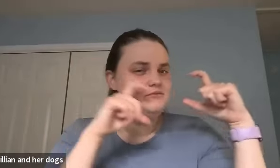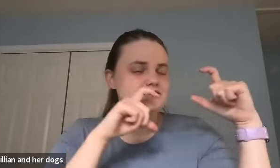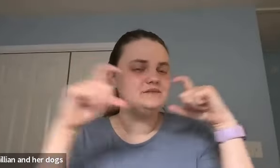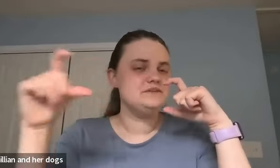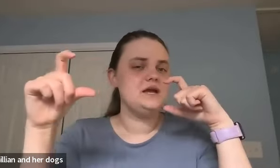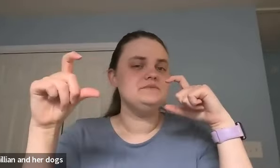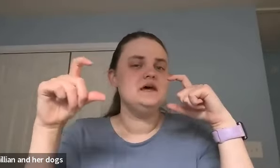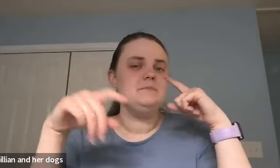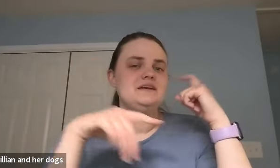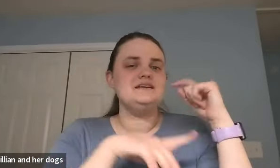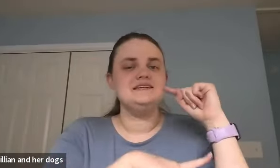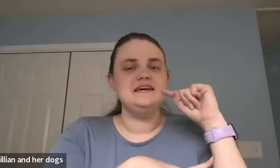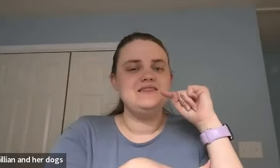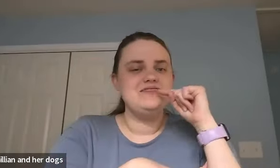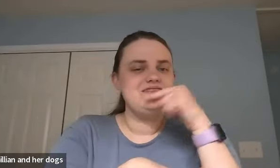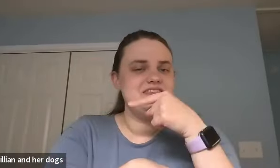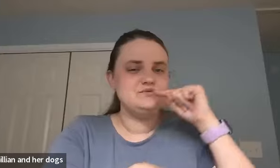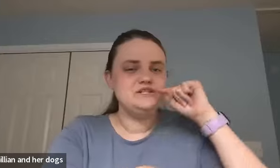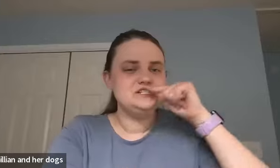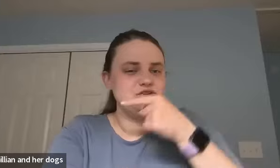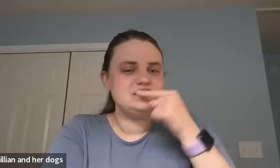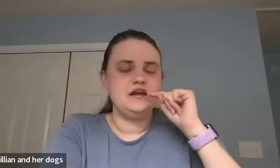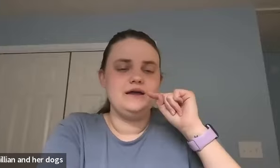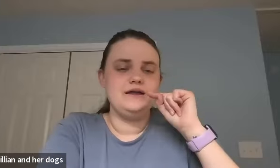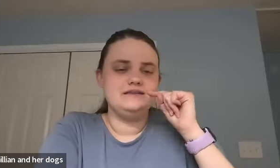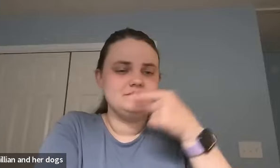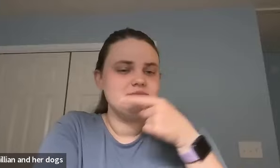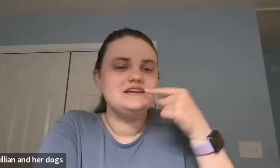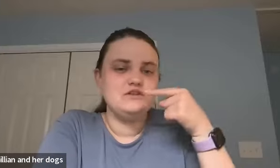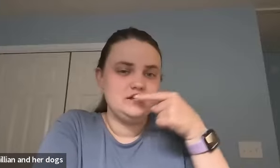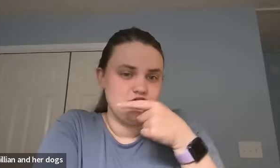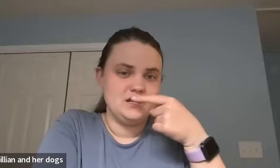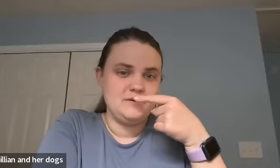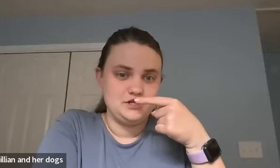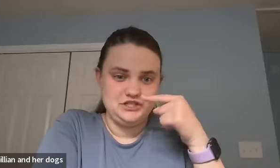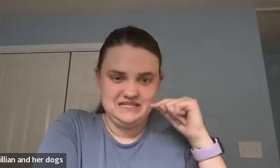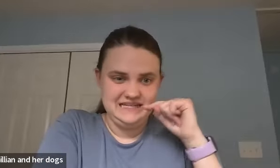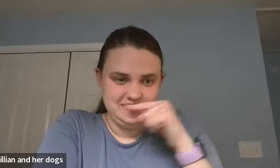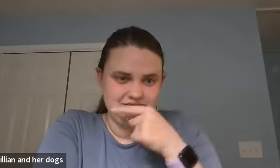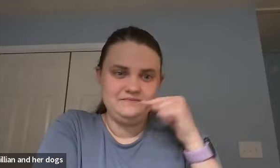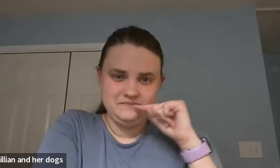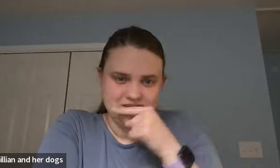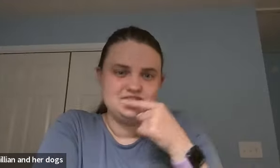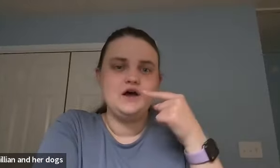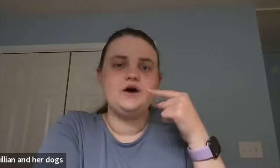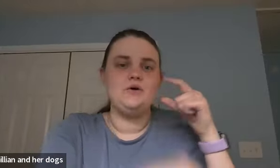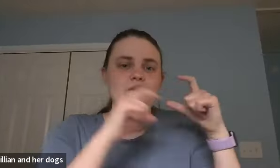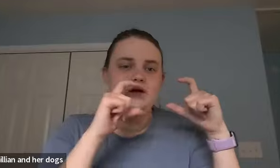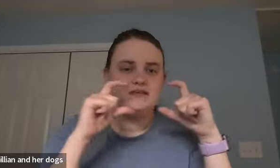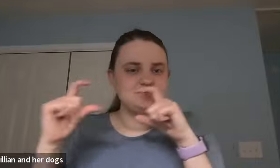more sometimes because this one just looks like, sometimes it can look like you're talking about brushing your teeth. So this one's